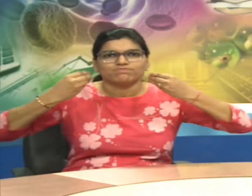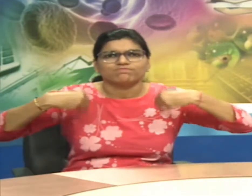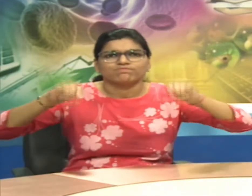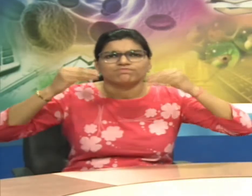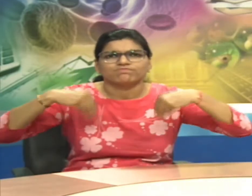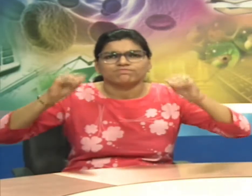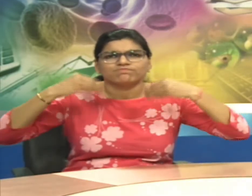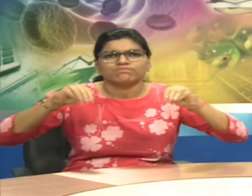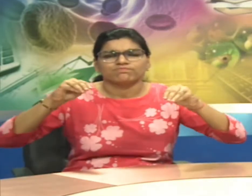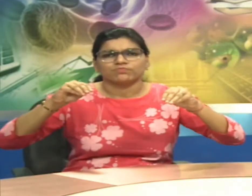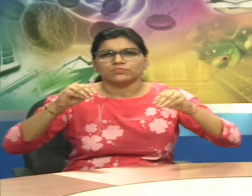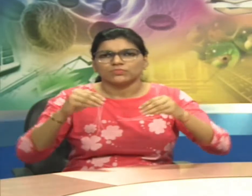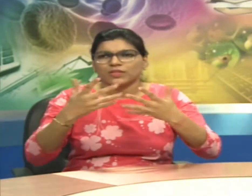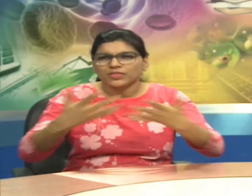Next word is trader.